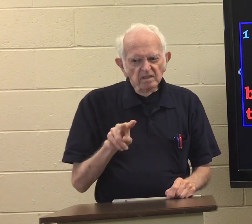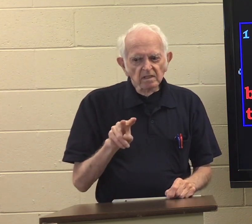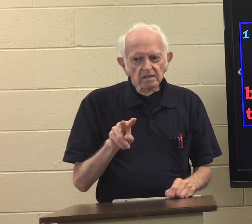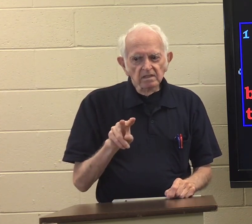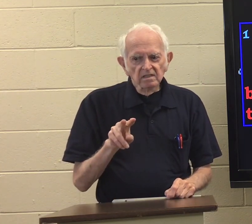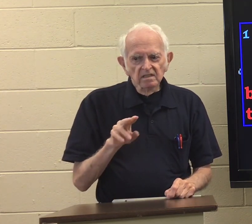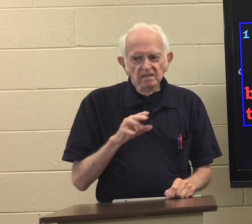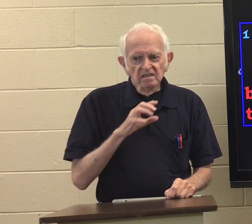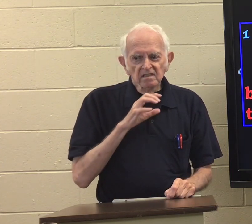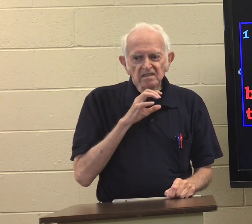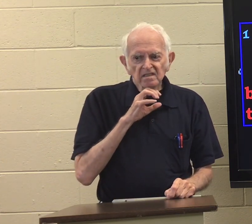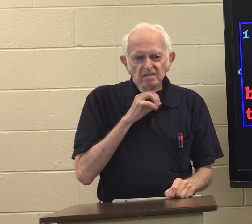speak.